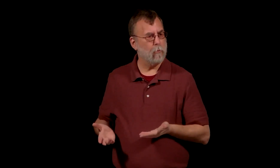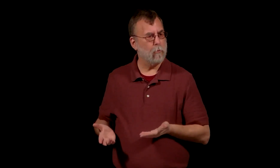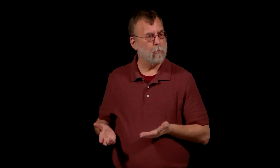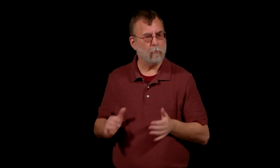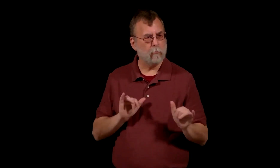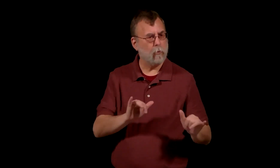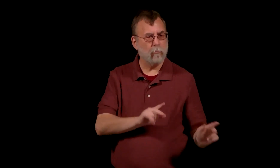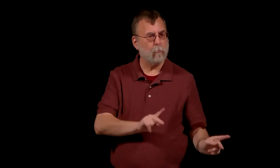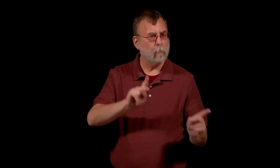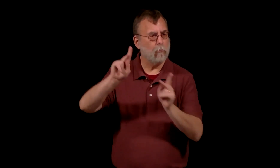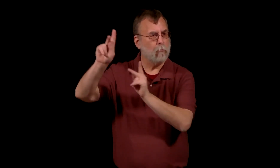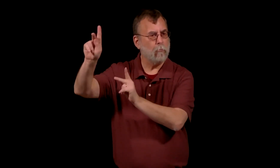Are we following the rules?